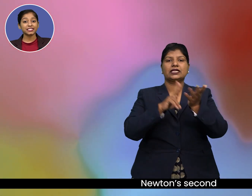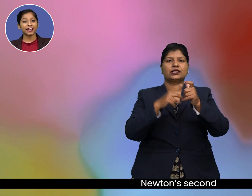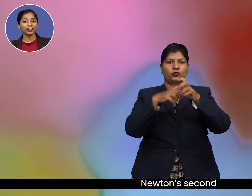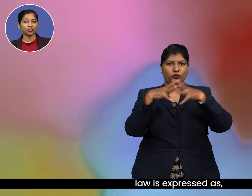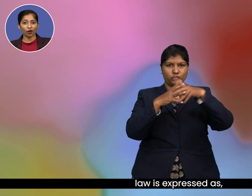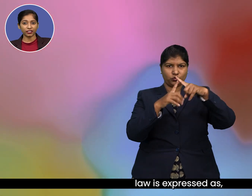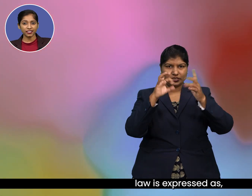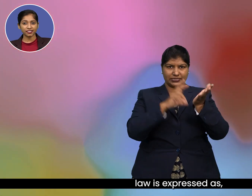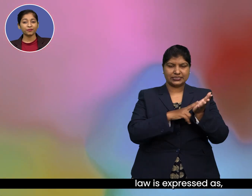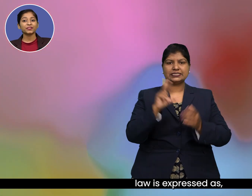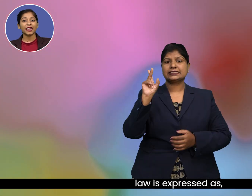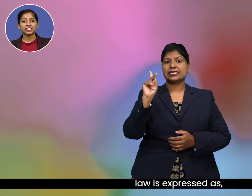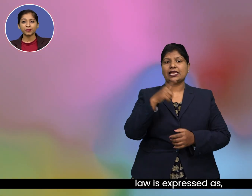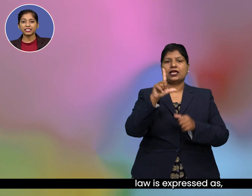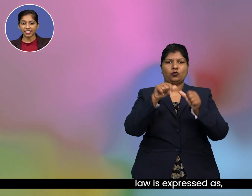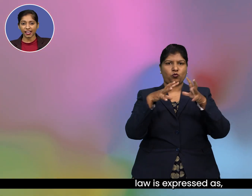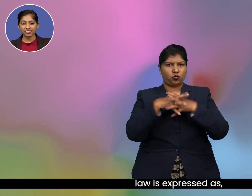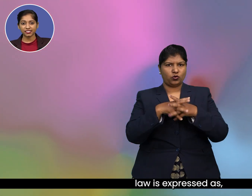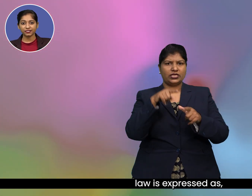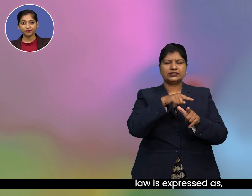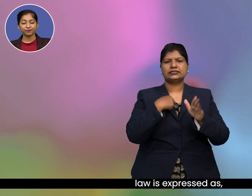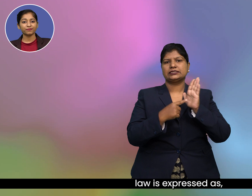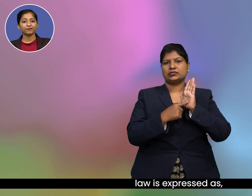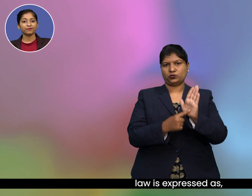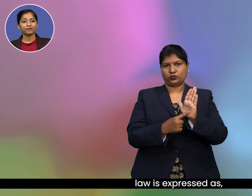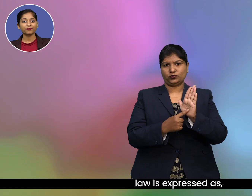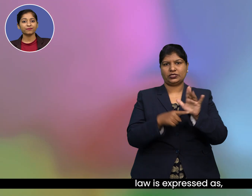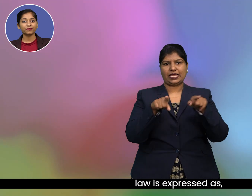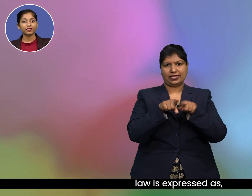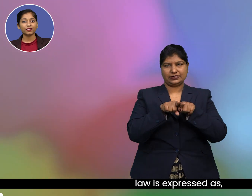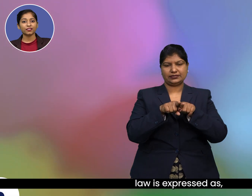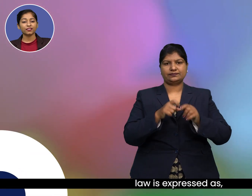Newton's second law is expressed as